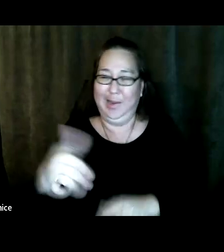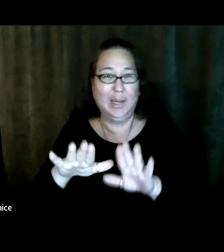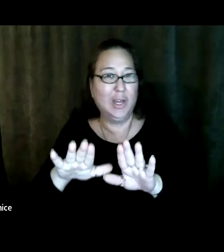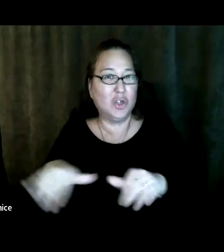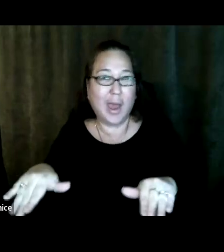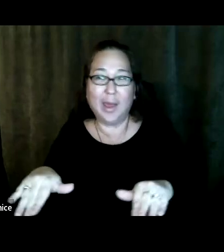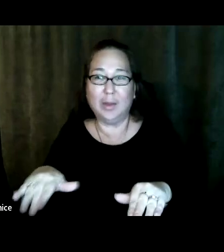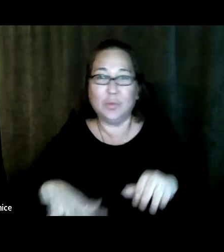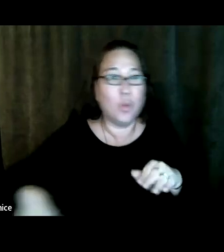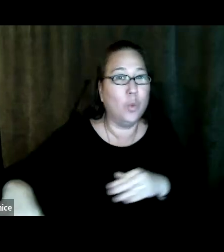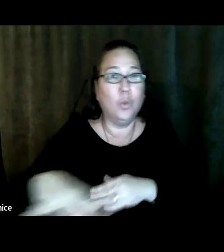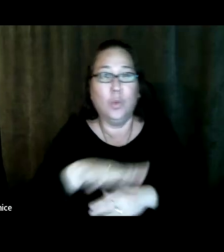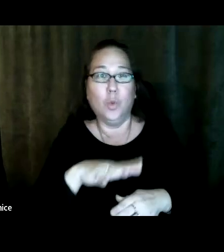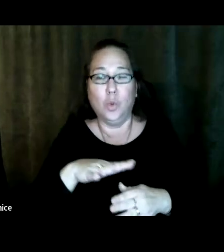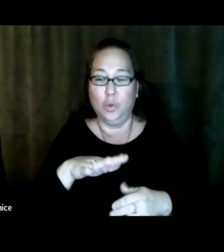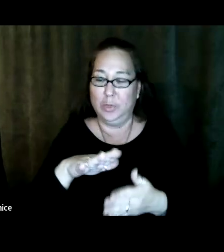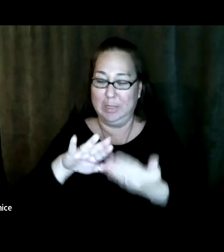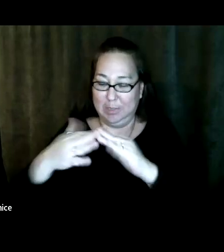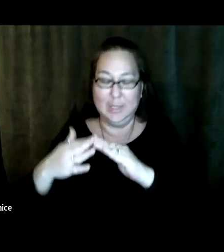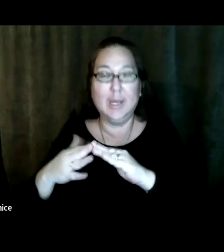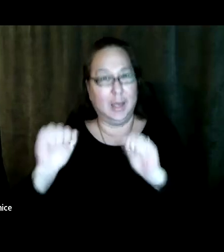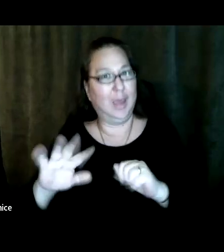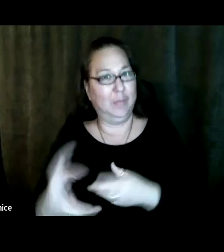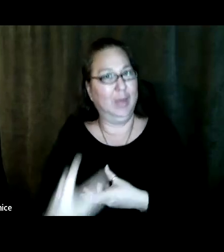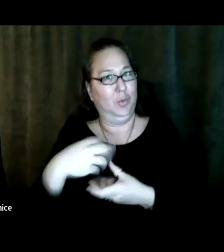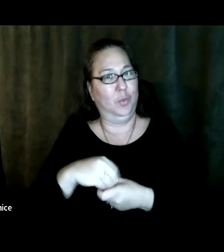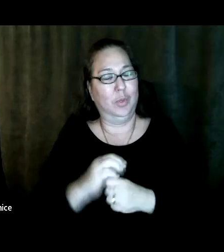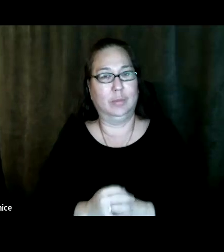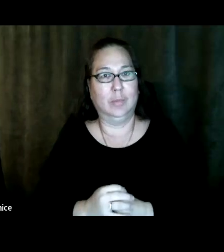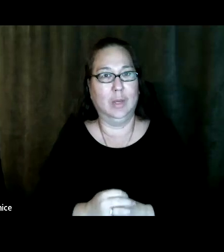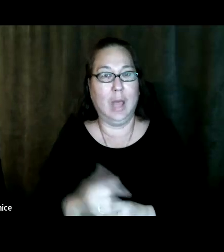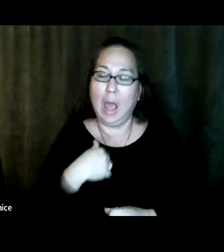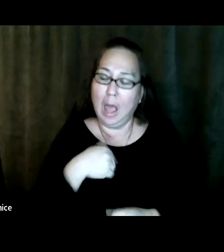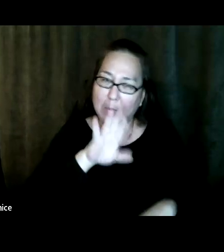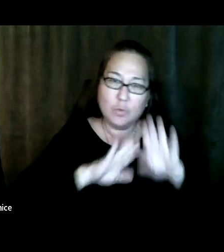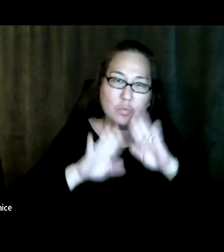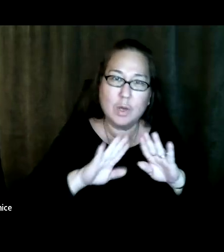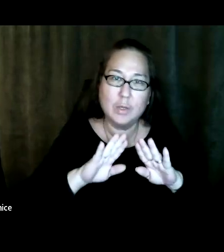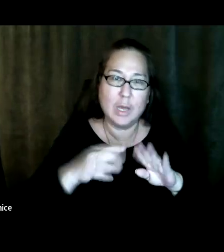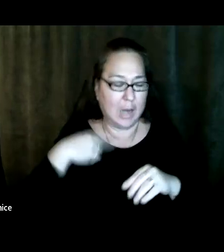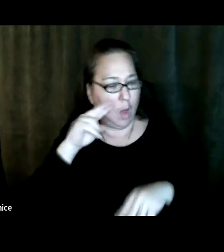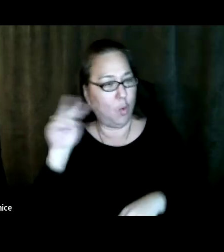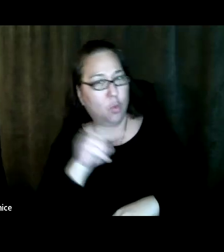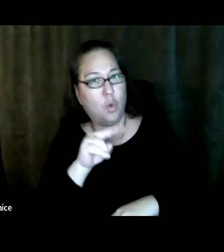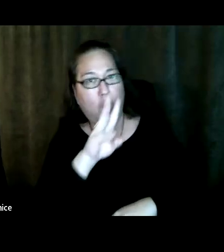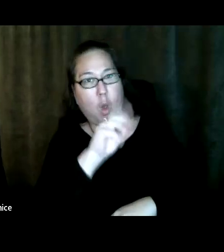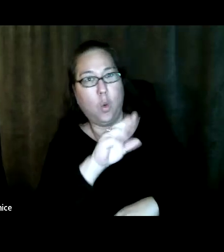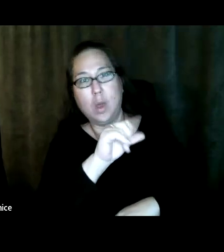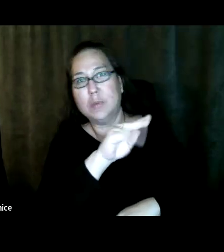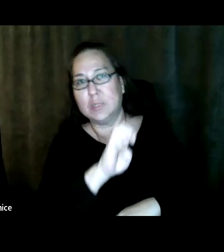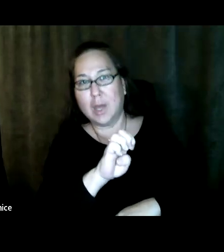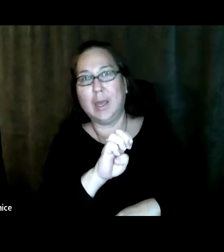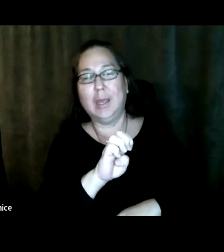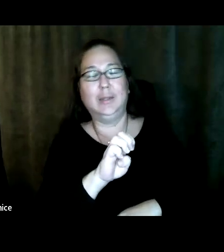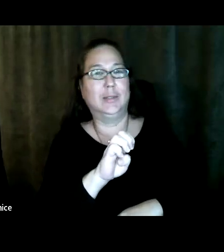opportunity to be included. I'm super frustrated when I went on the website today and saw that they had released the schools